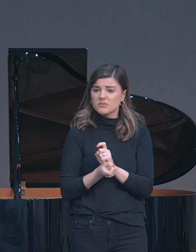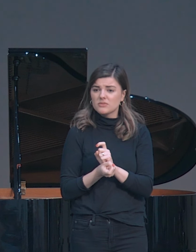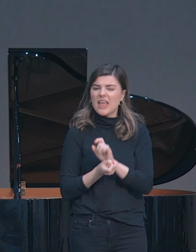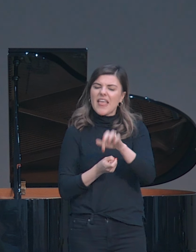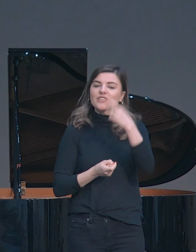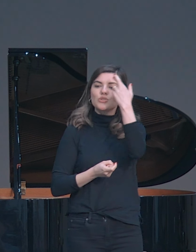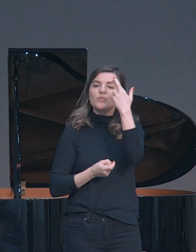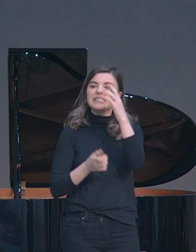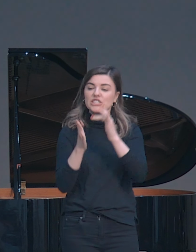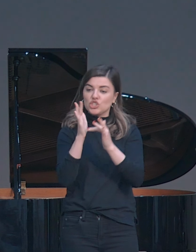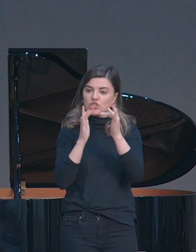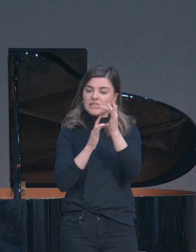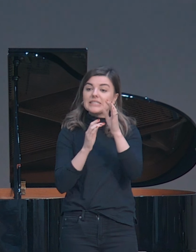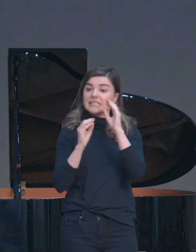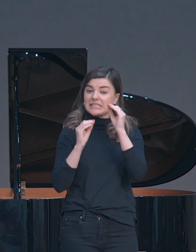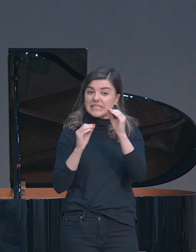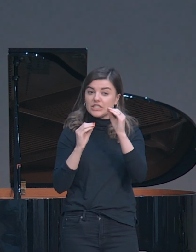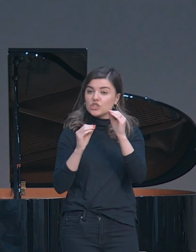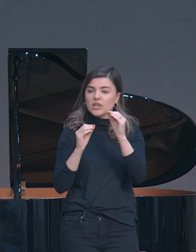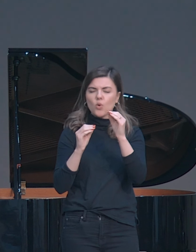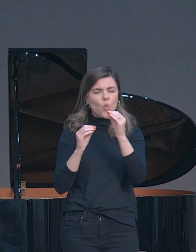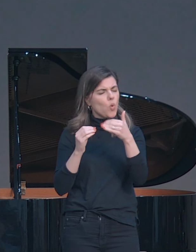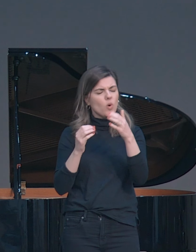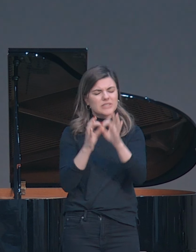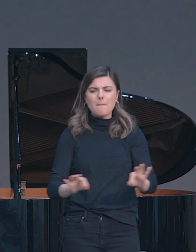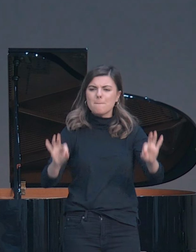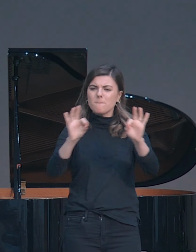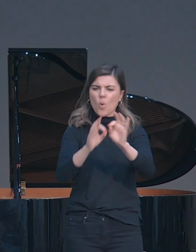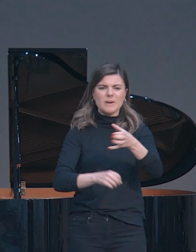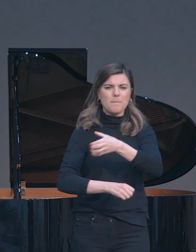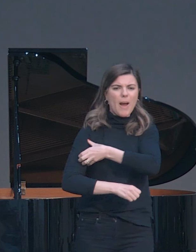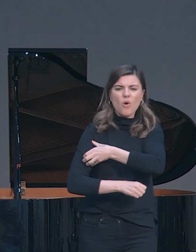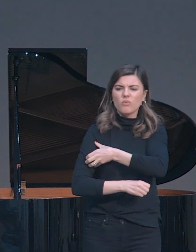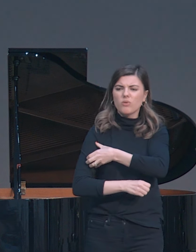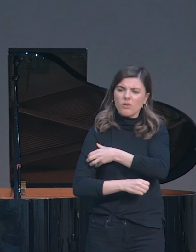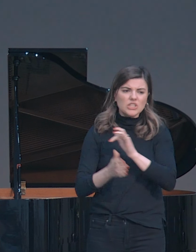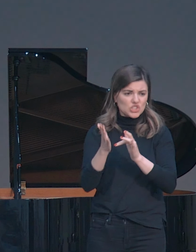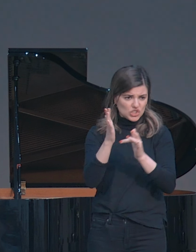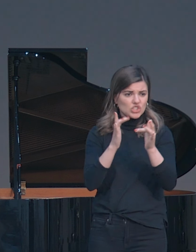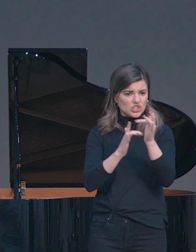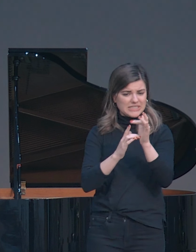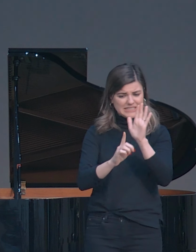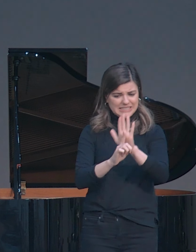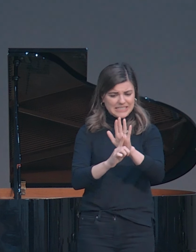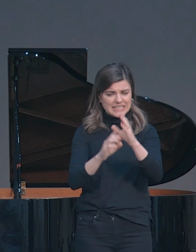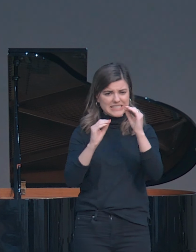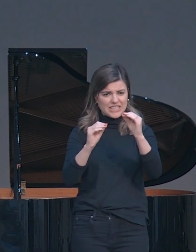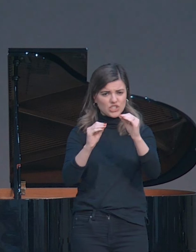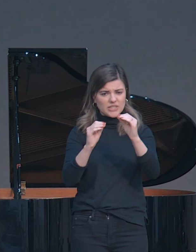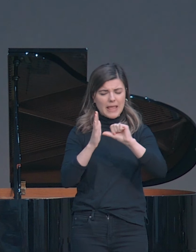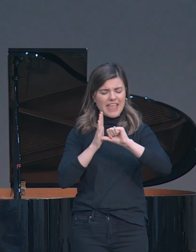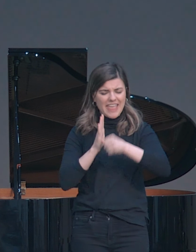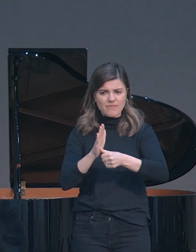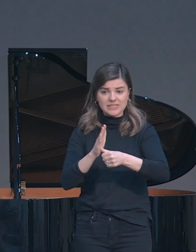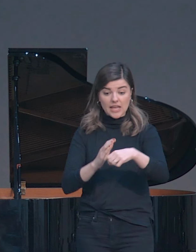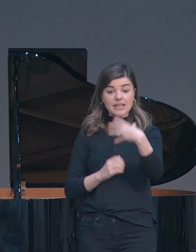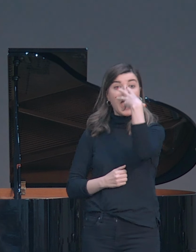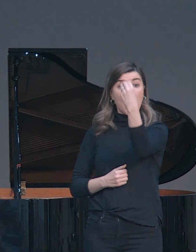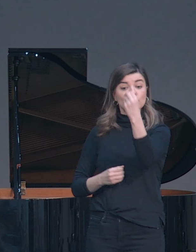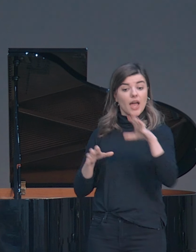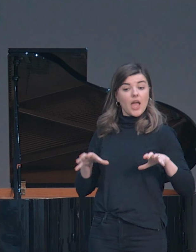why Jesus' teaching on this is so powerful. Jesus' teaching highlights that the